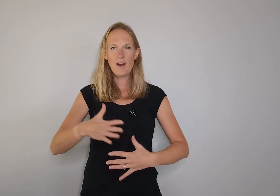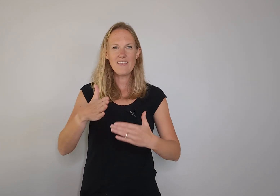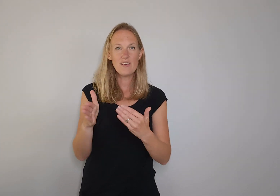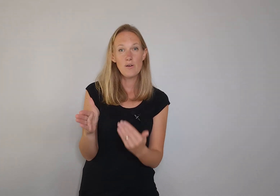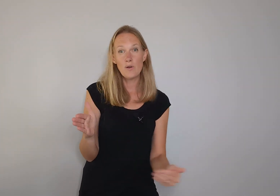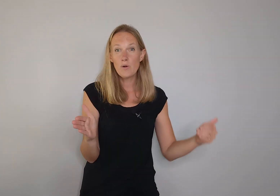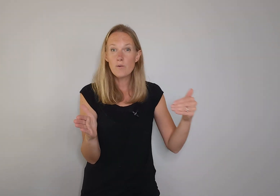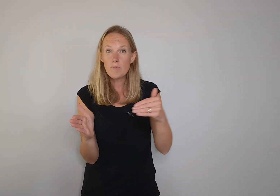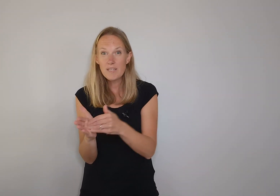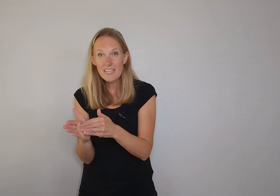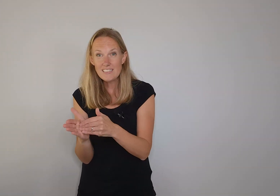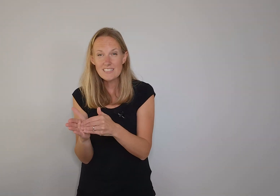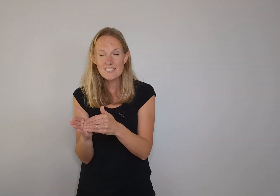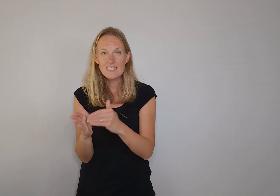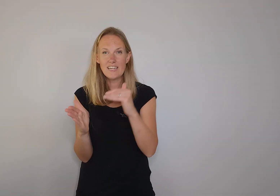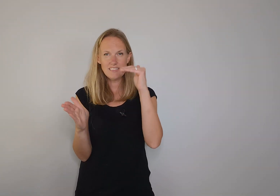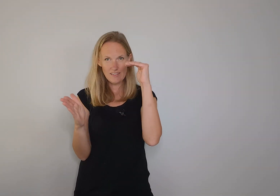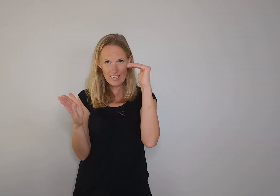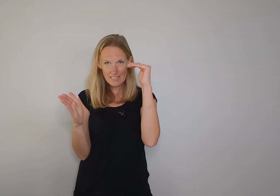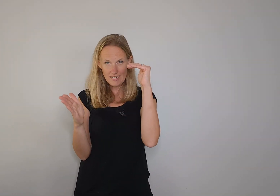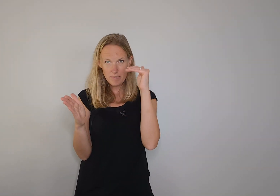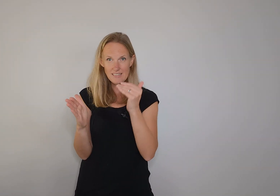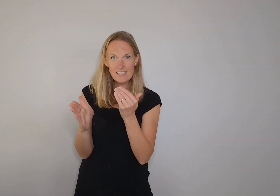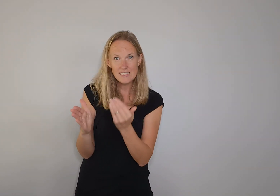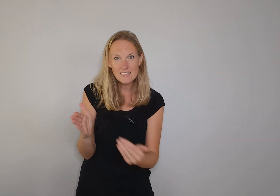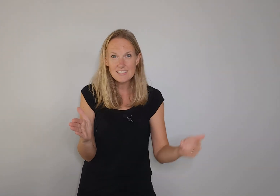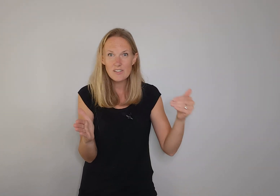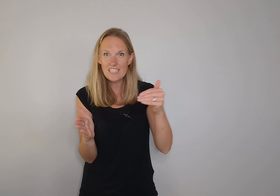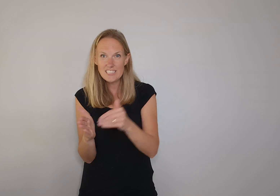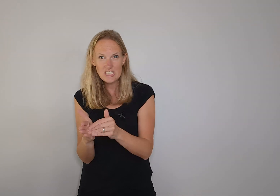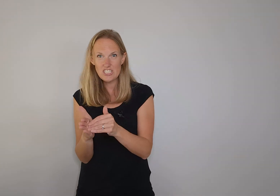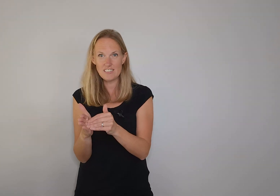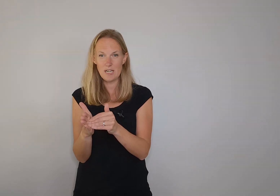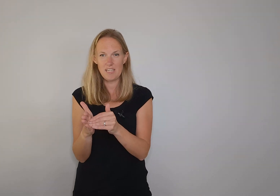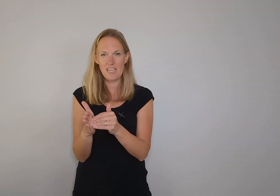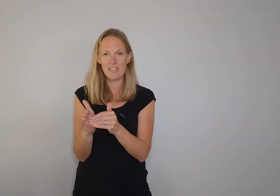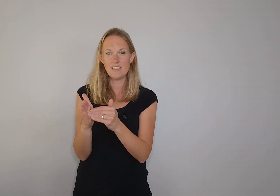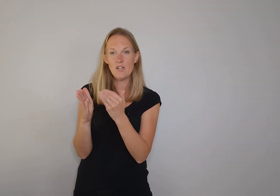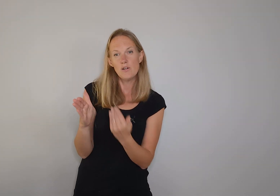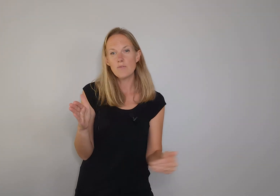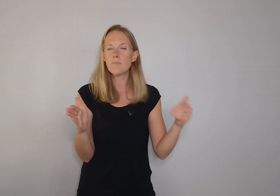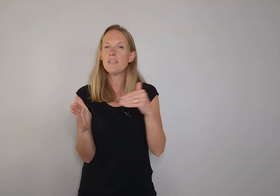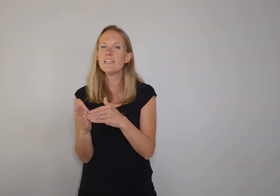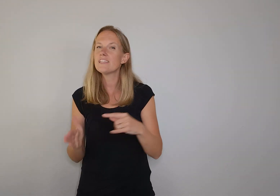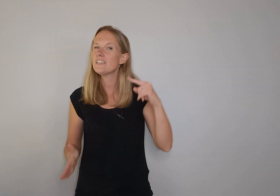breath, repeat. Okay, so hand kind of bent like this, going into your non-dominant hand. Repeat